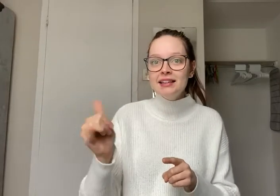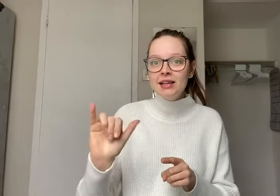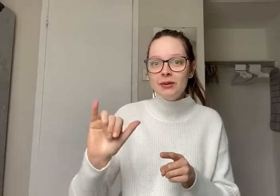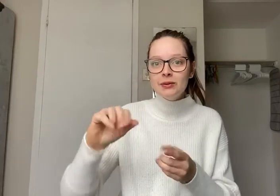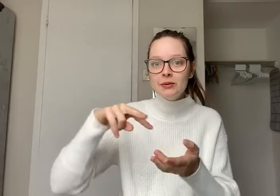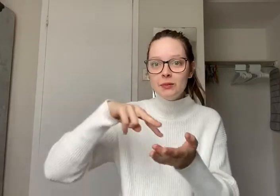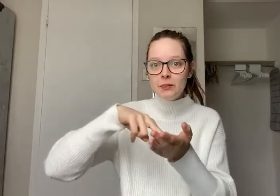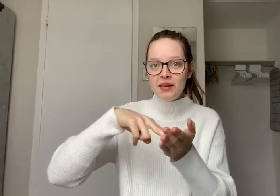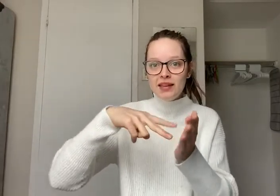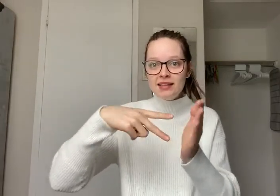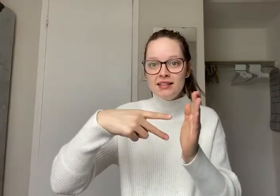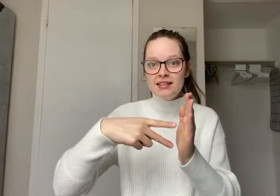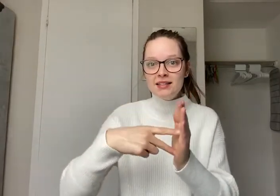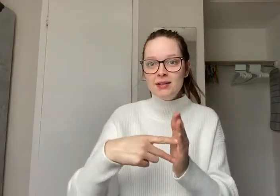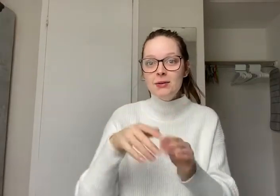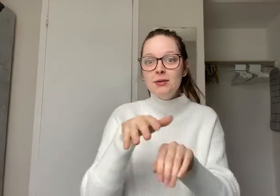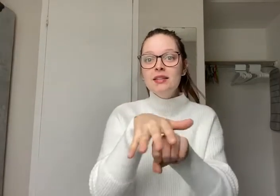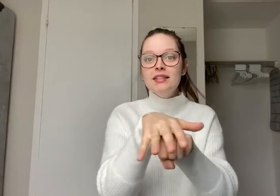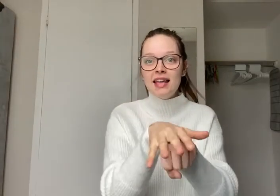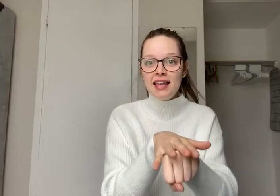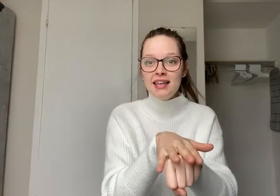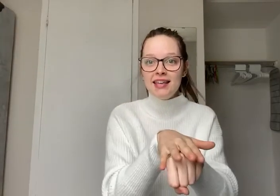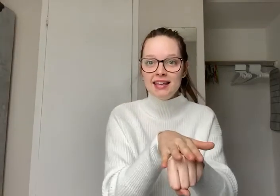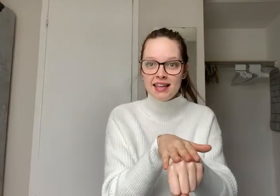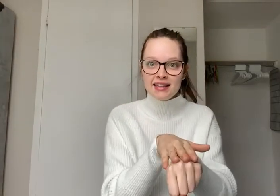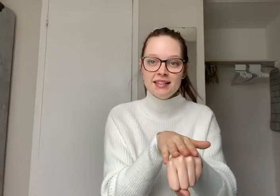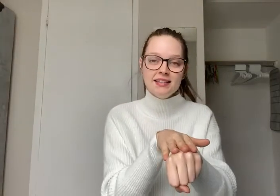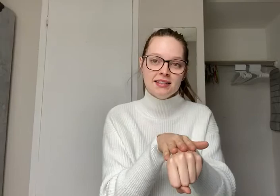yellow means to take it slow.